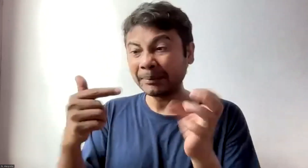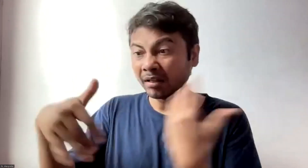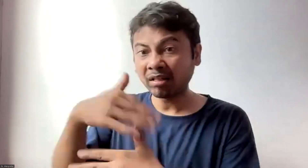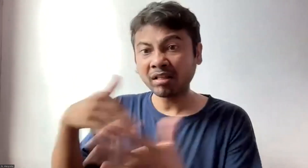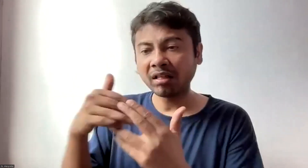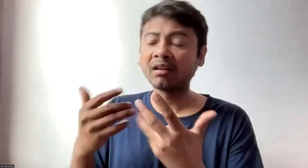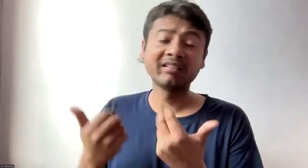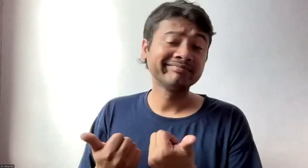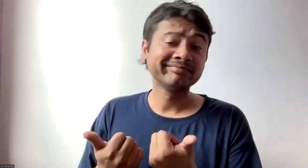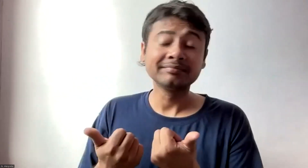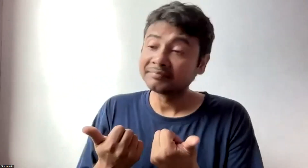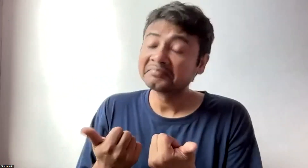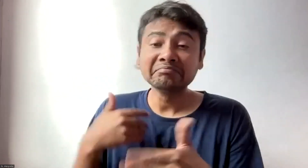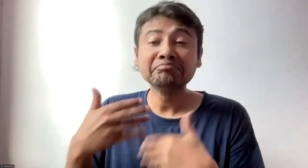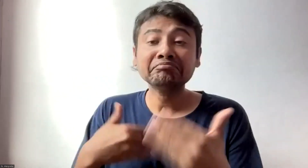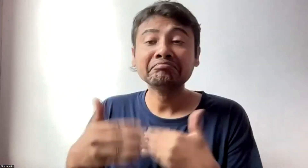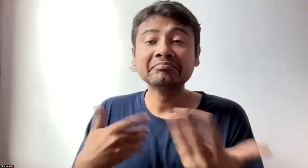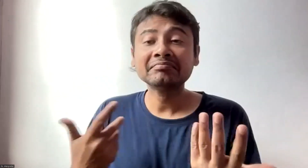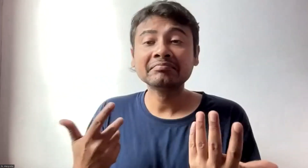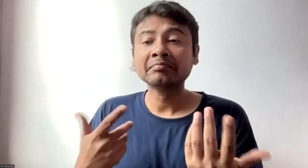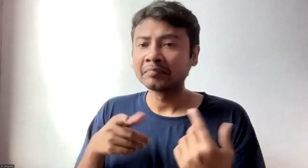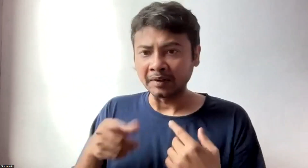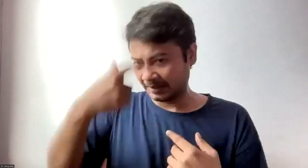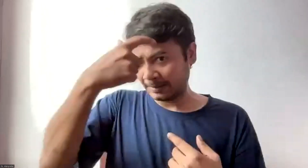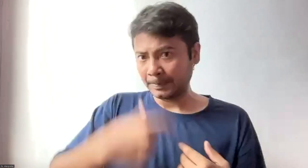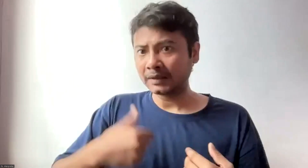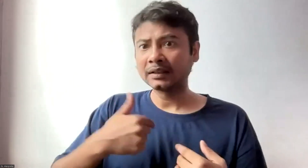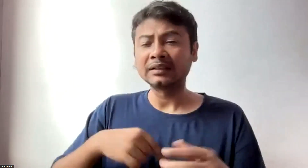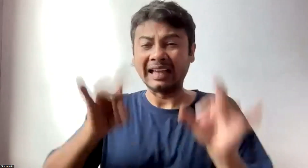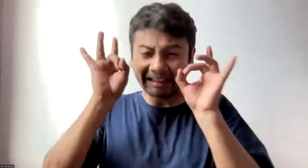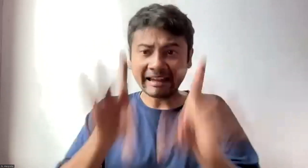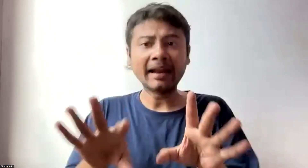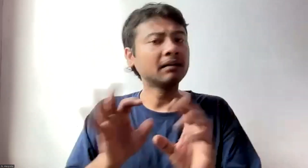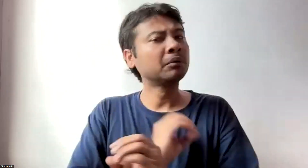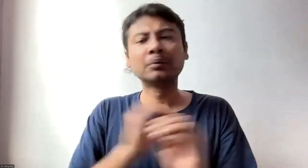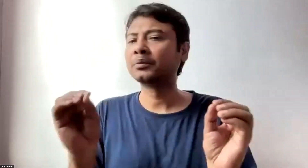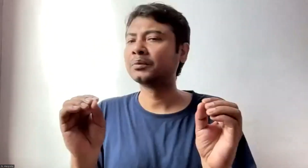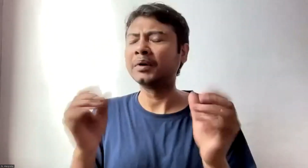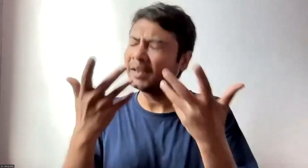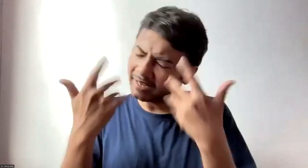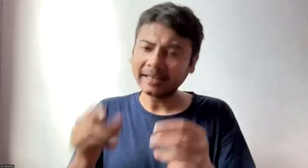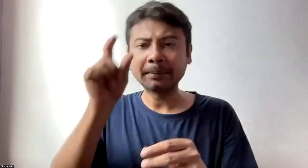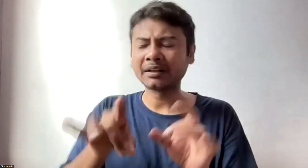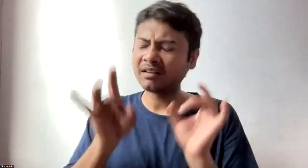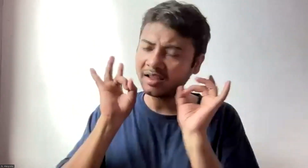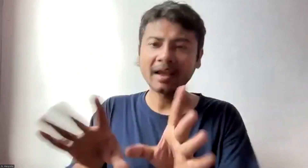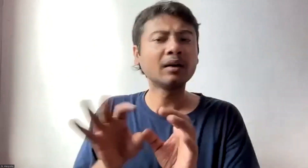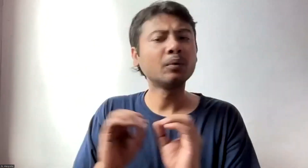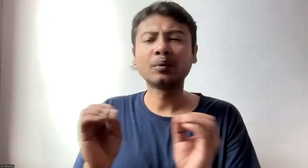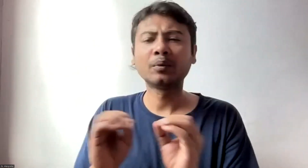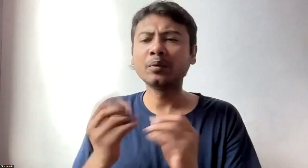He knows that everyone has a soul inside, so he doesn't hate anybody. Such a person does not hate anybody because he knows